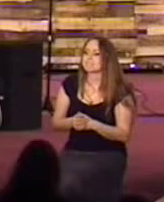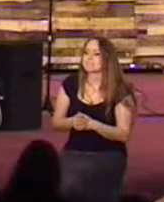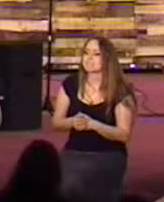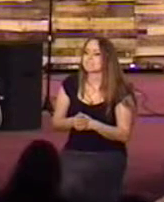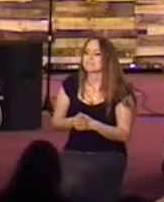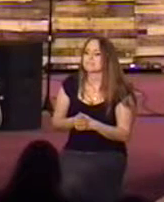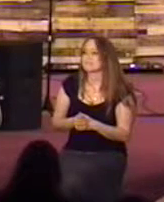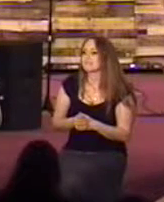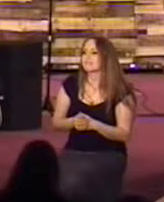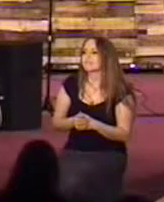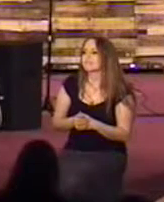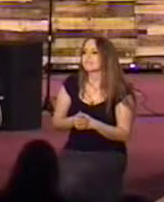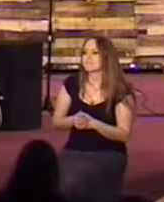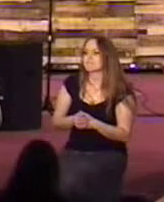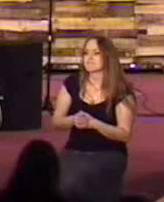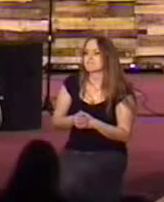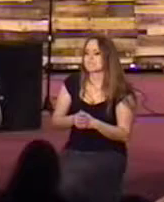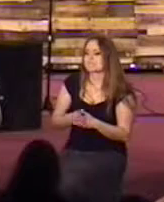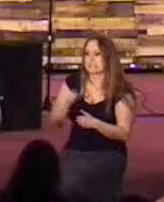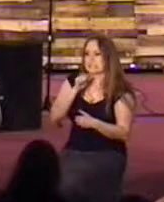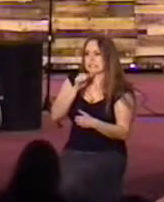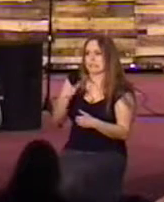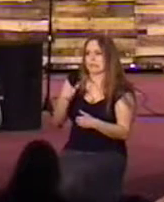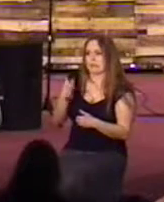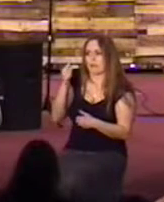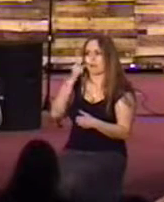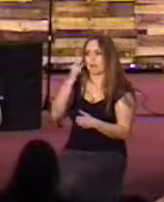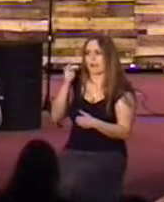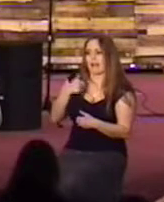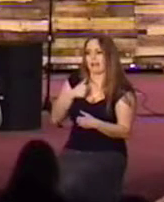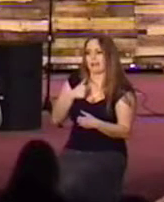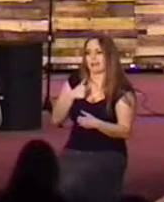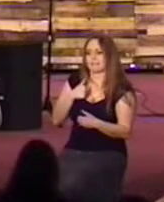I in no way feel like I have this figured out because I don't.